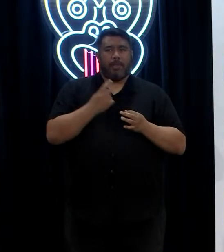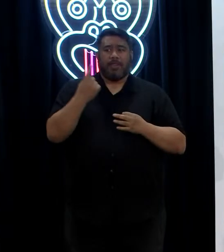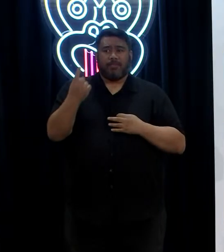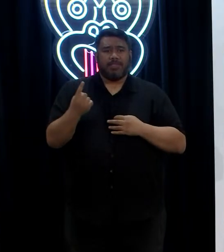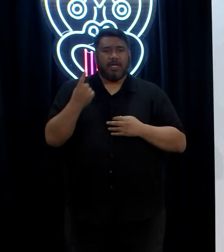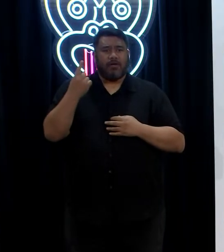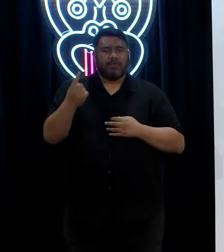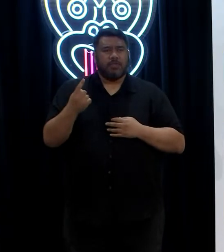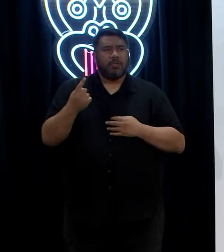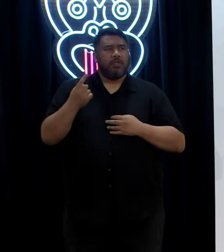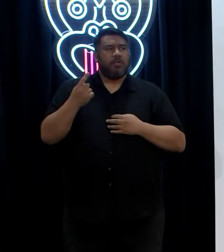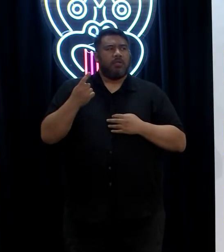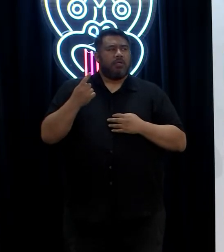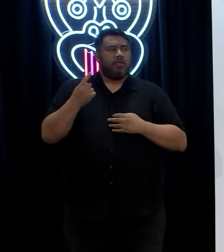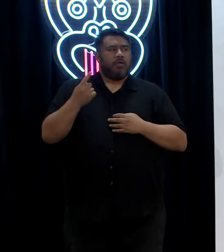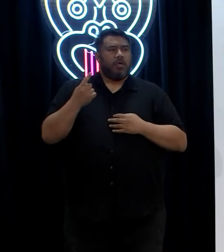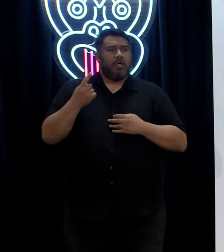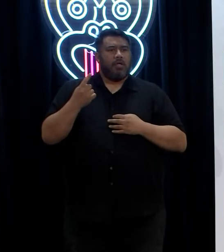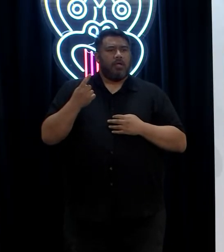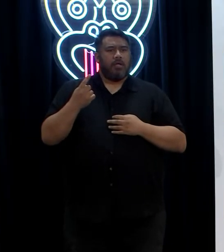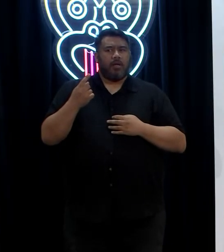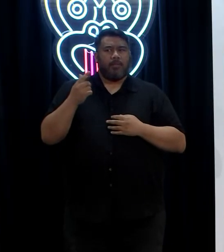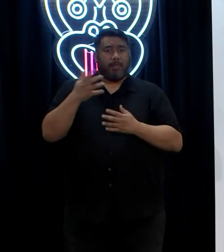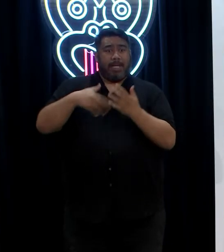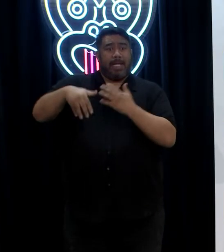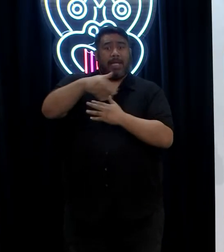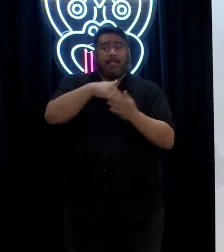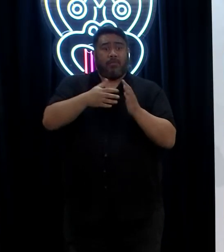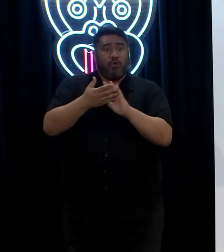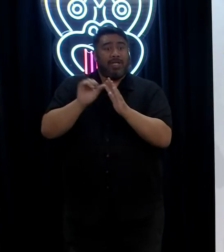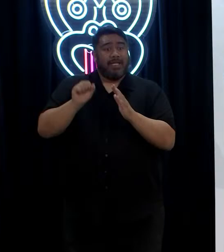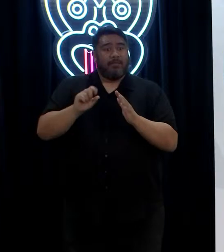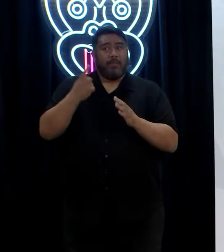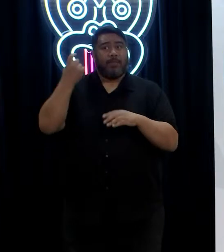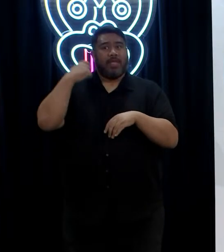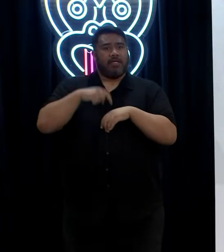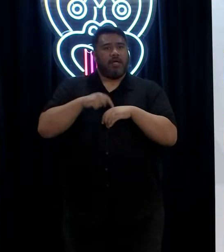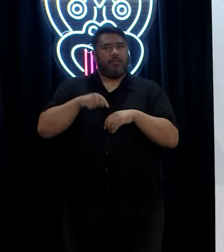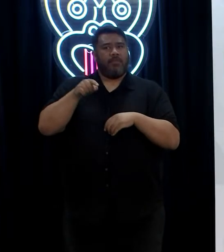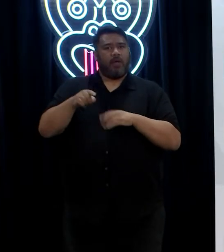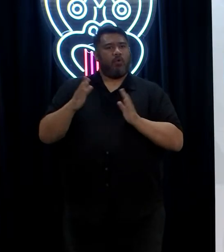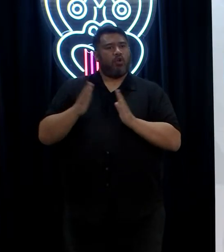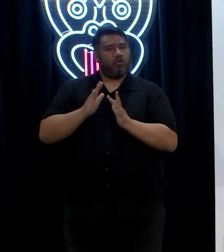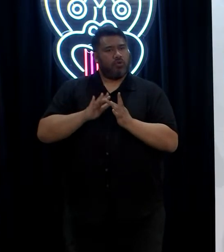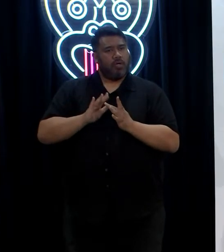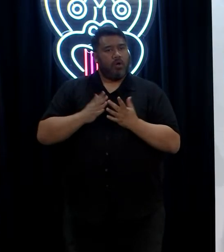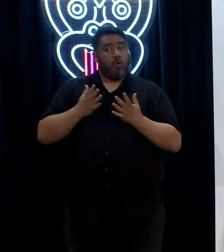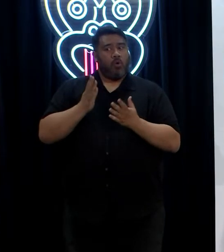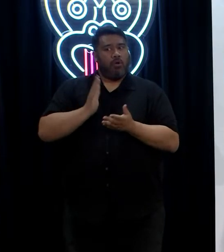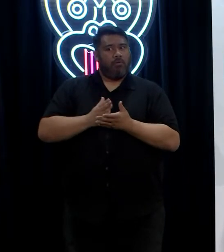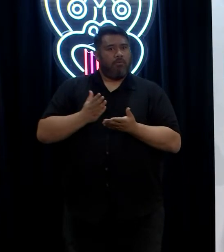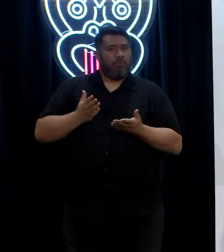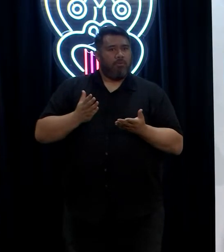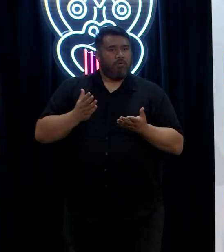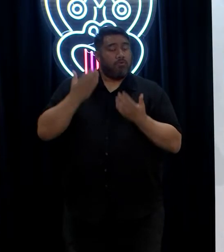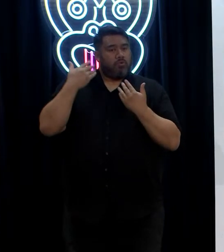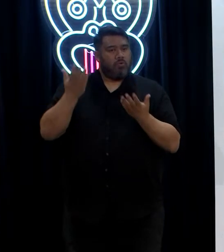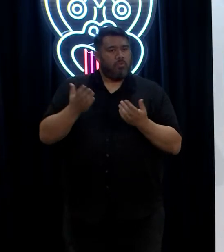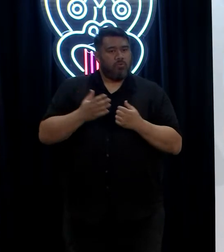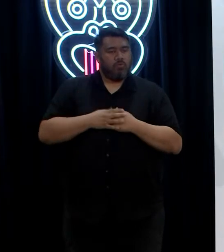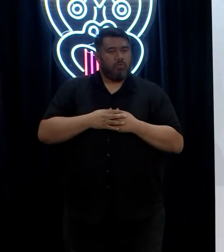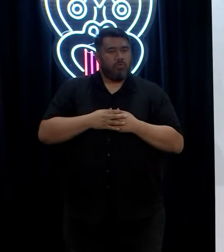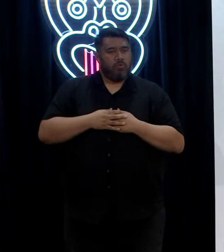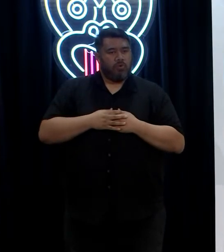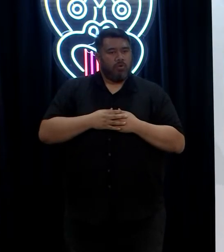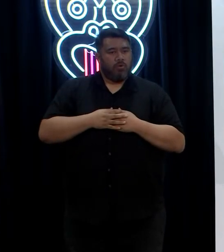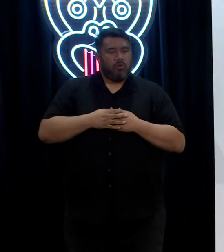they were a contact, they may have been out in the community. And in Auckland, what we're seeing by the sorts of exposures are the things that